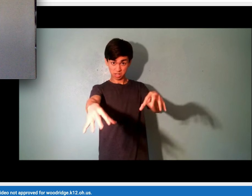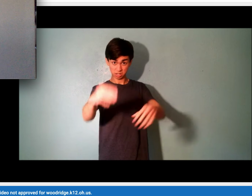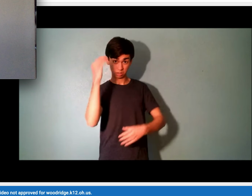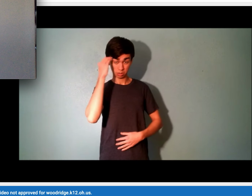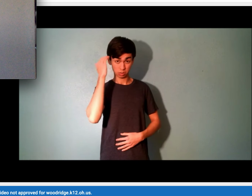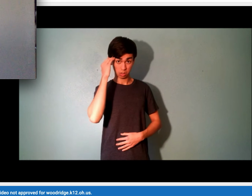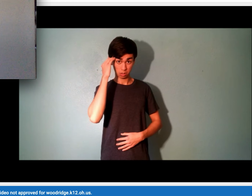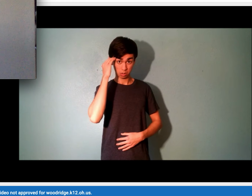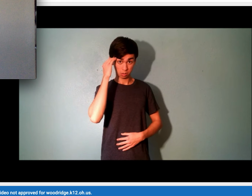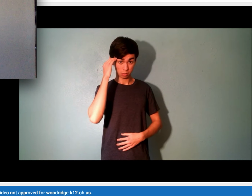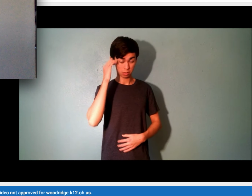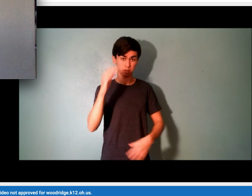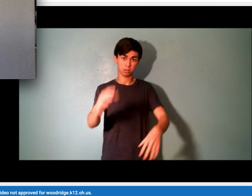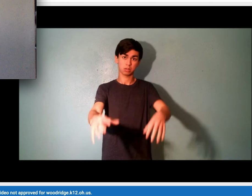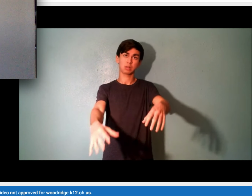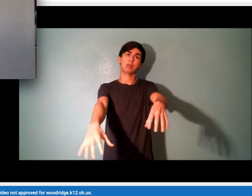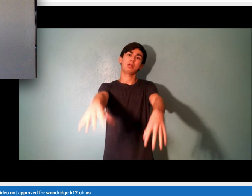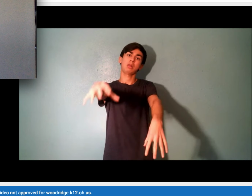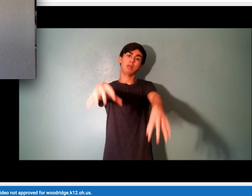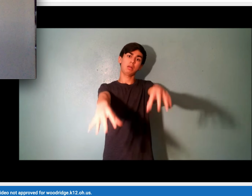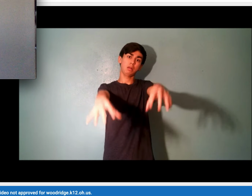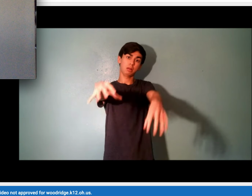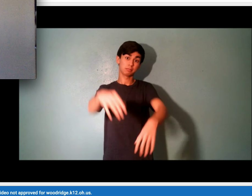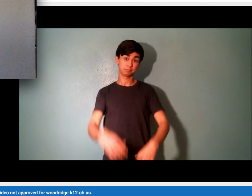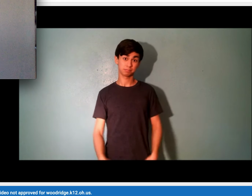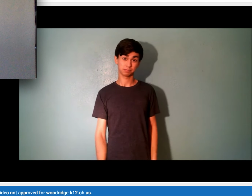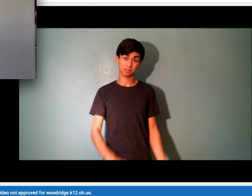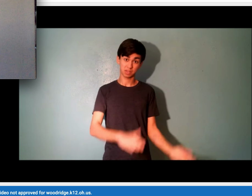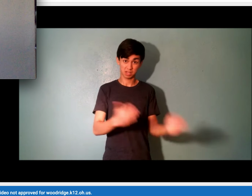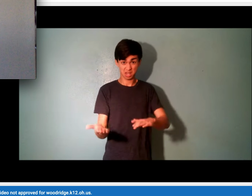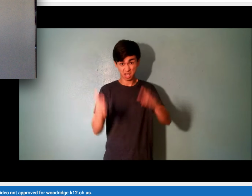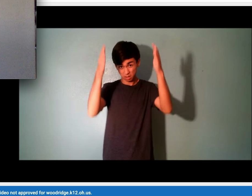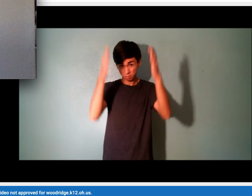Scared, startled, a zombie.